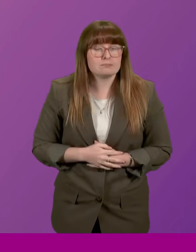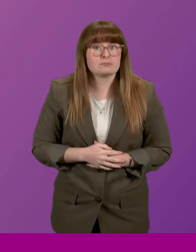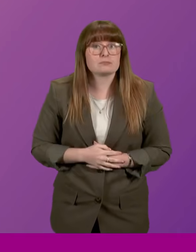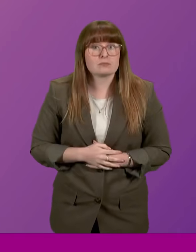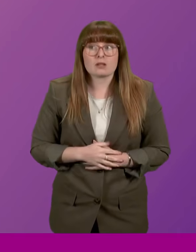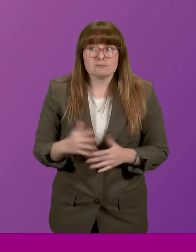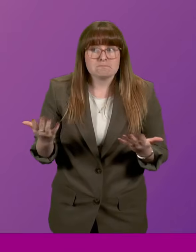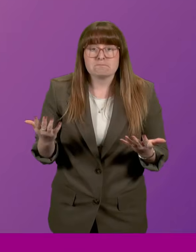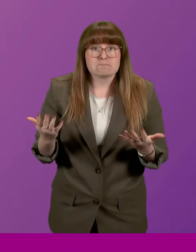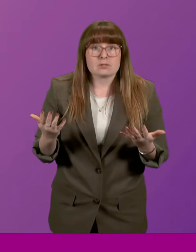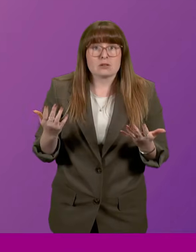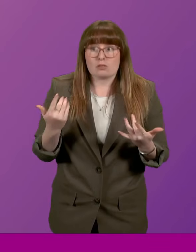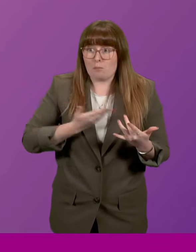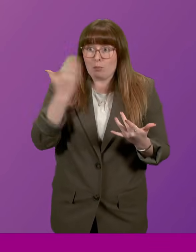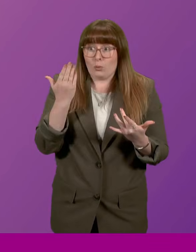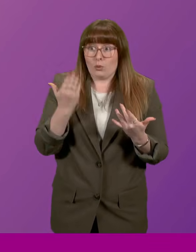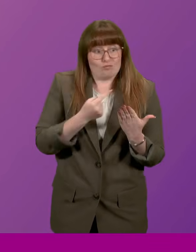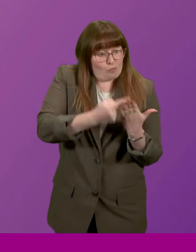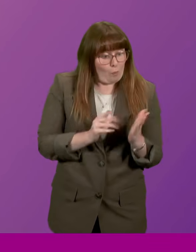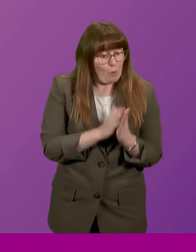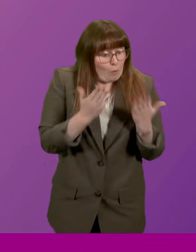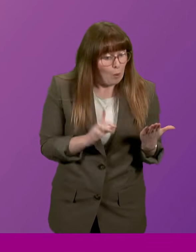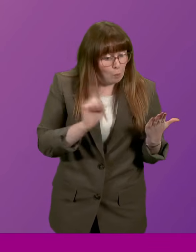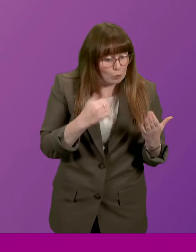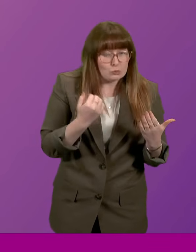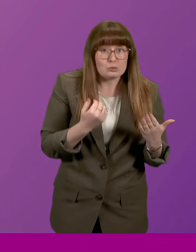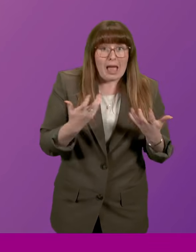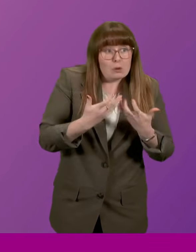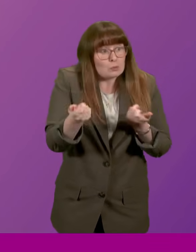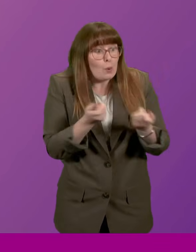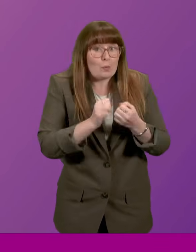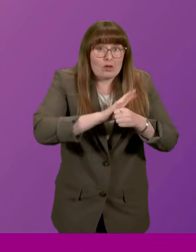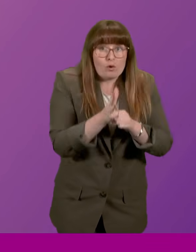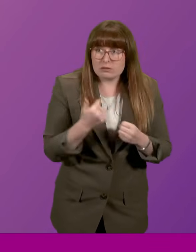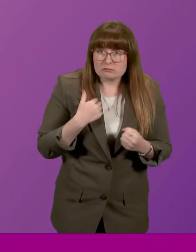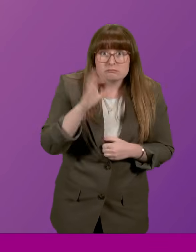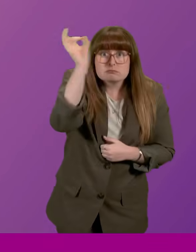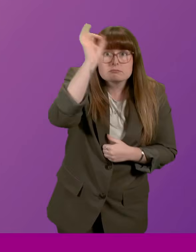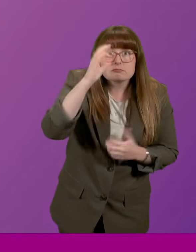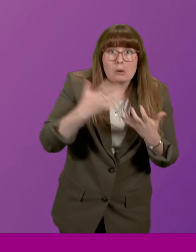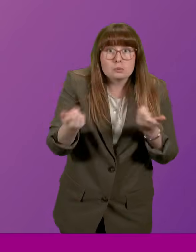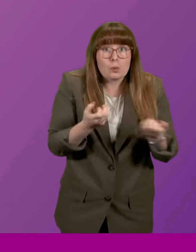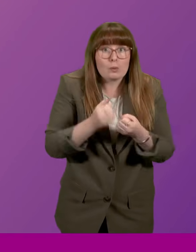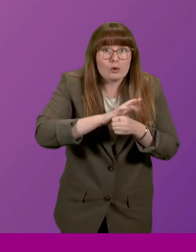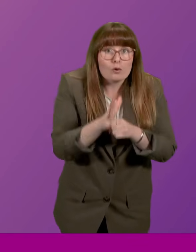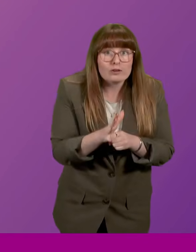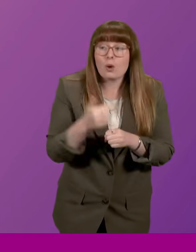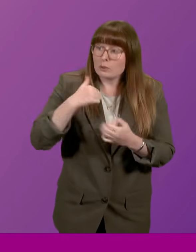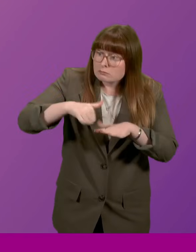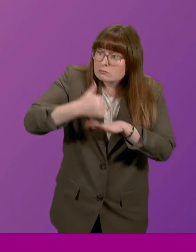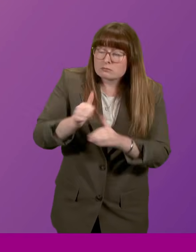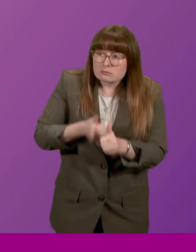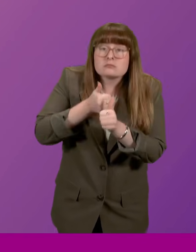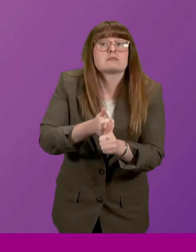was no guidebook about what we were dealing with in relation to COVID-19. We supported establishing a